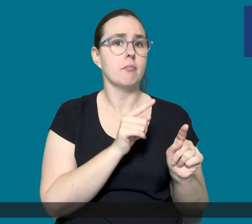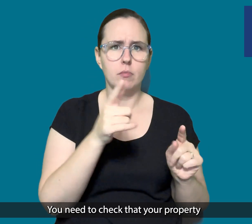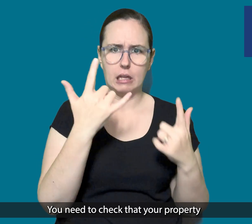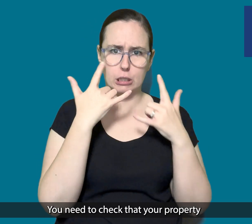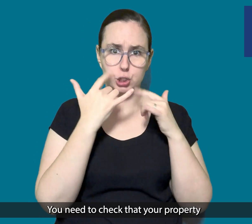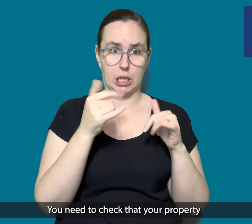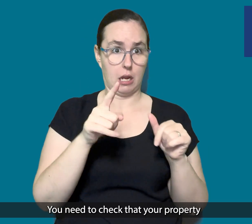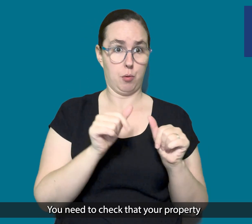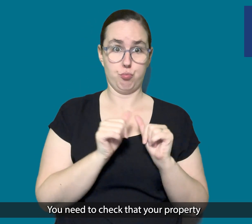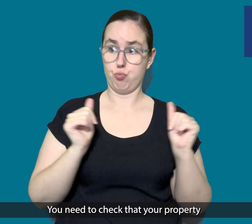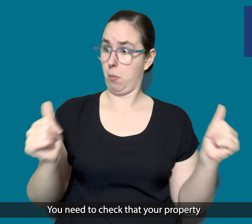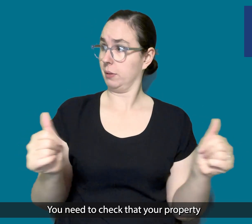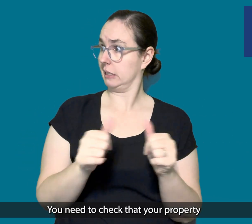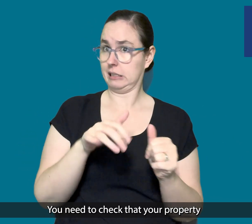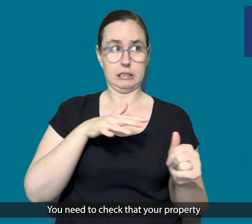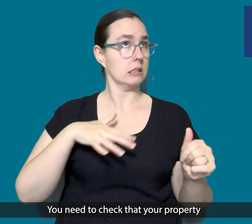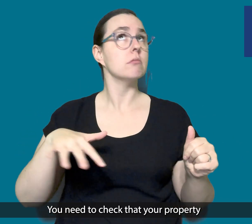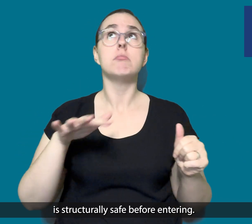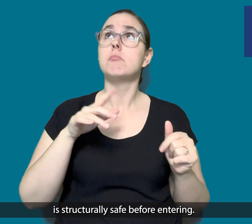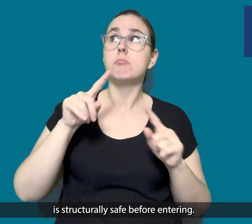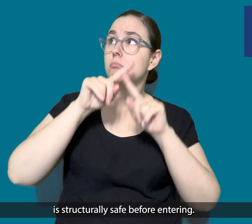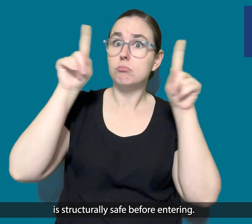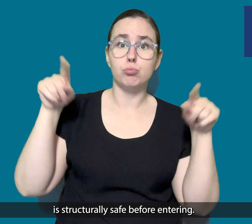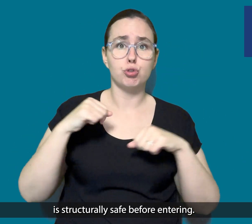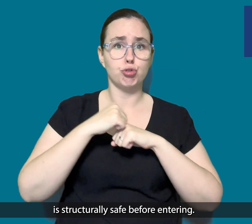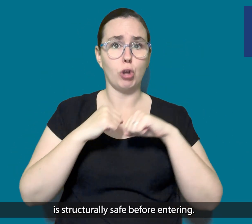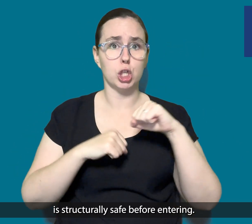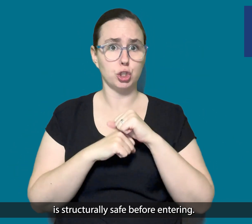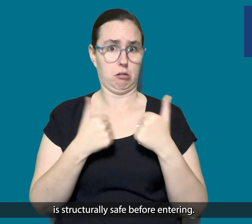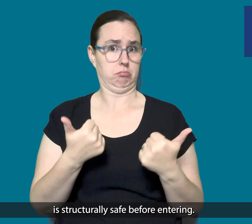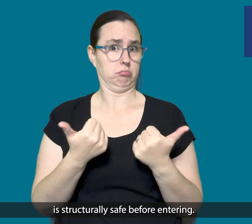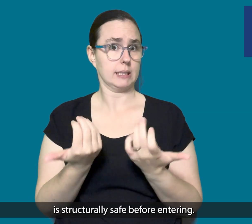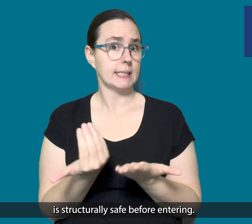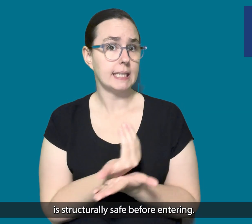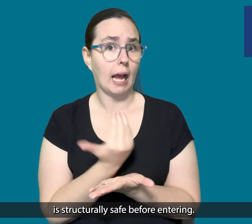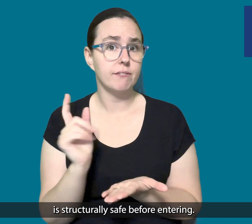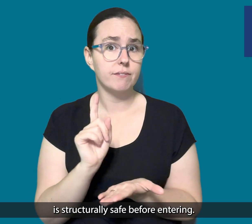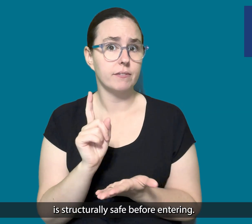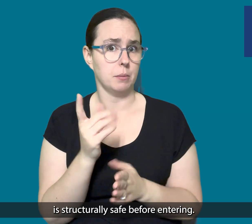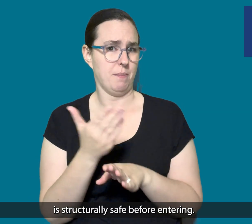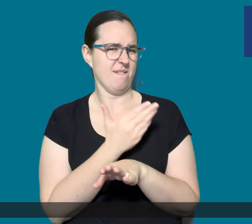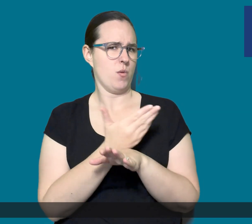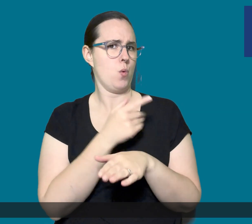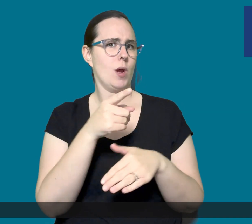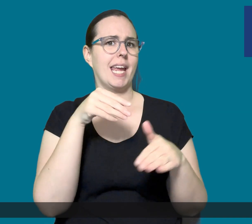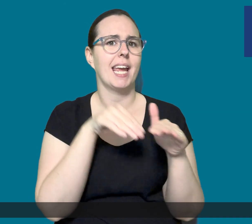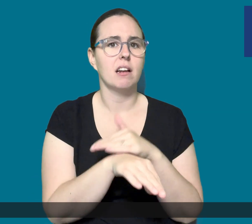You need to check that your property is structurally safe before entering.